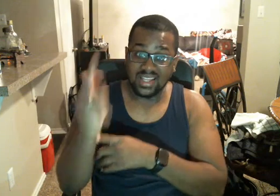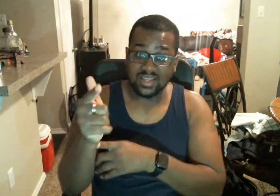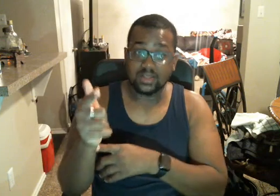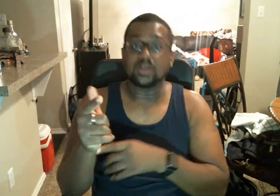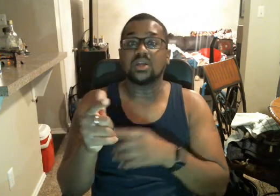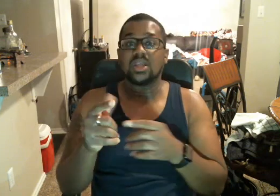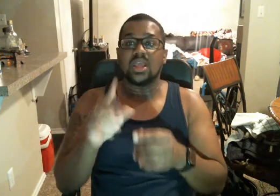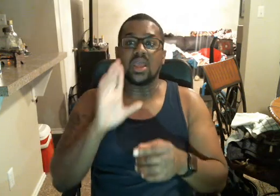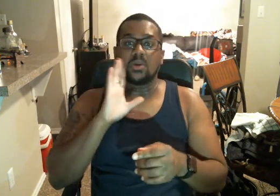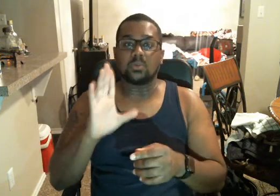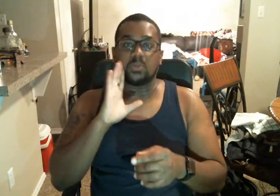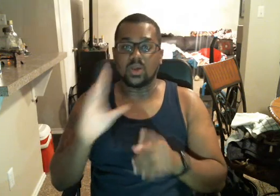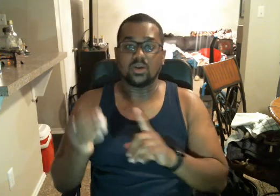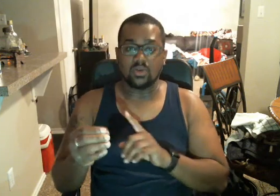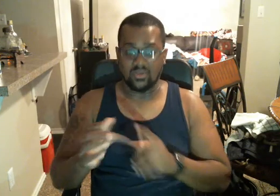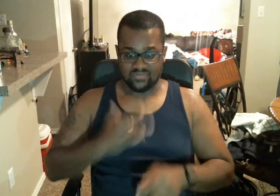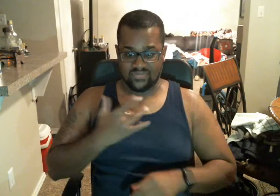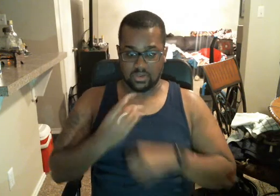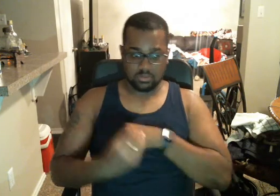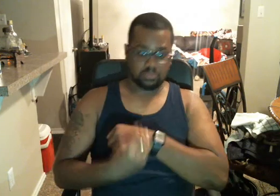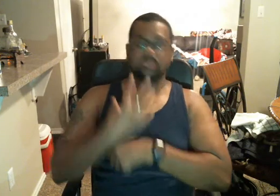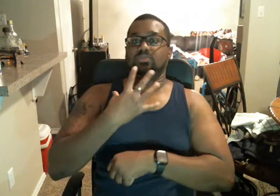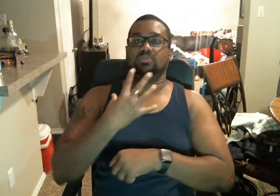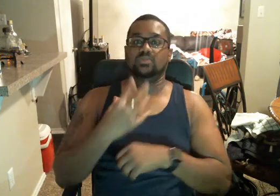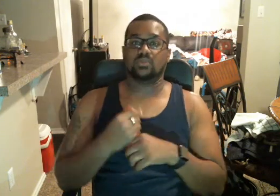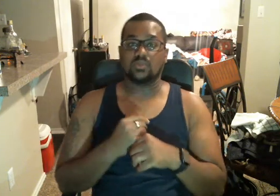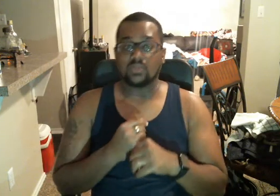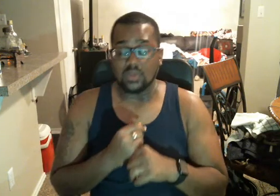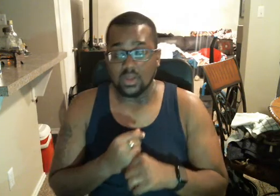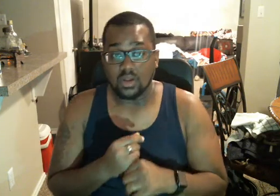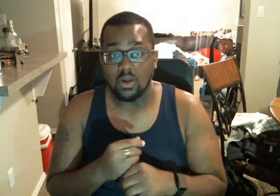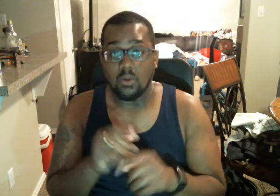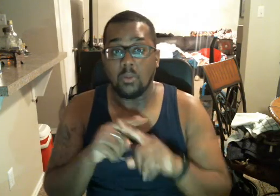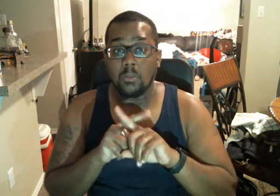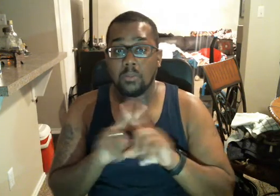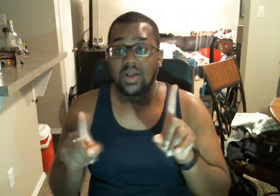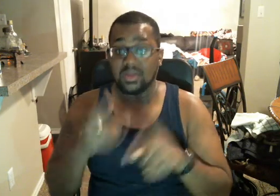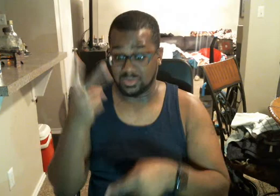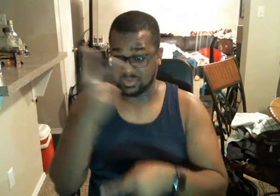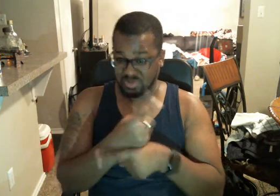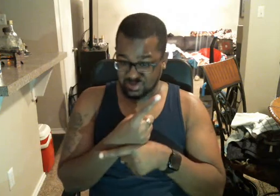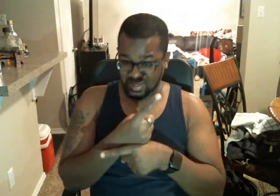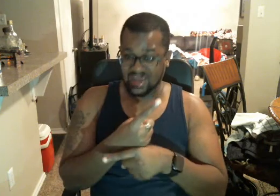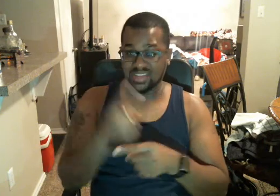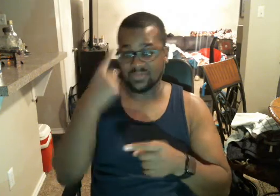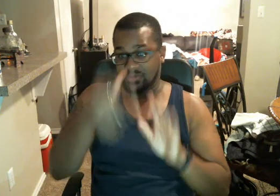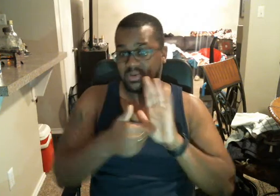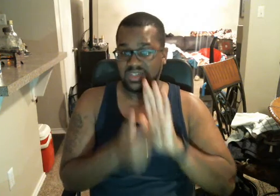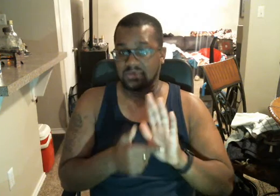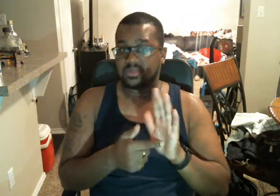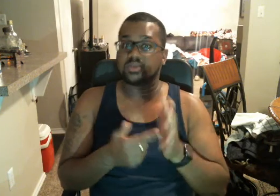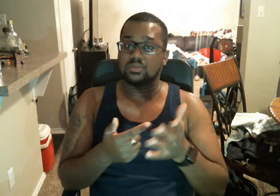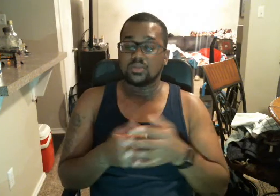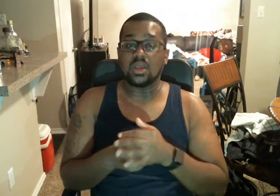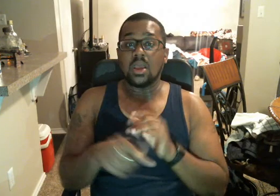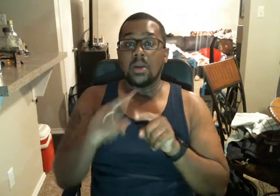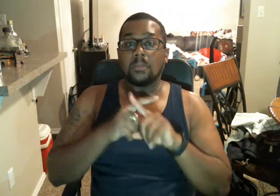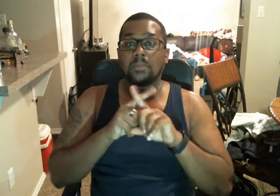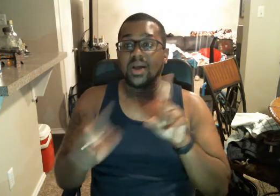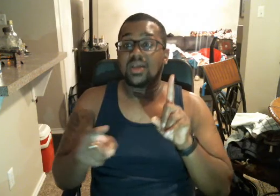I mean, you'd have to have other problems going on if you're doing this for 2 straight days. But the point is, you don't notice one tap, but you notice 1,000